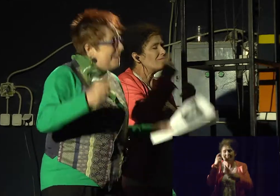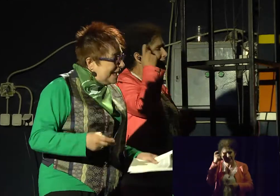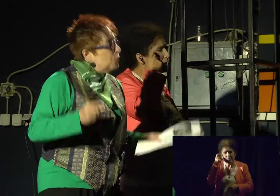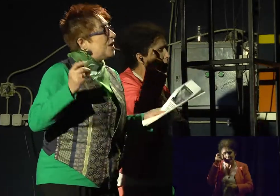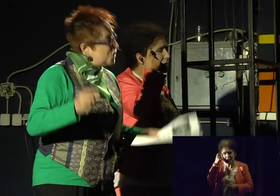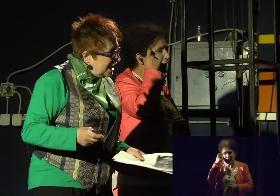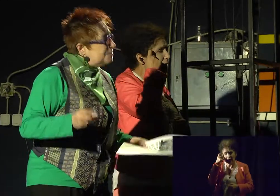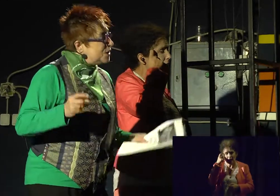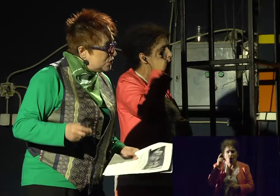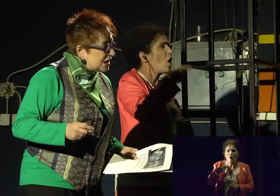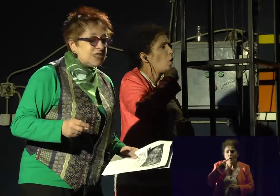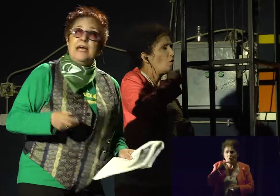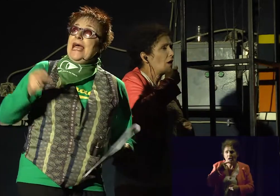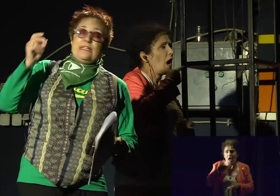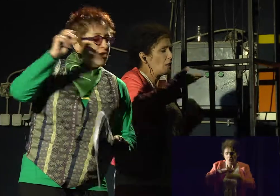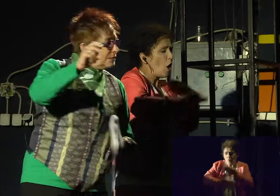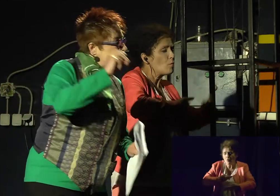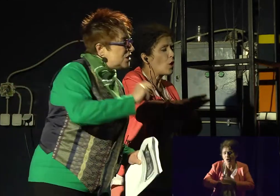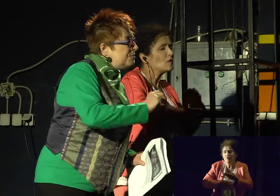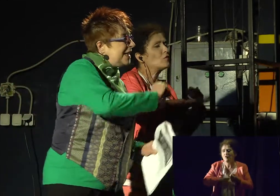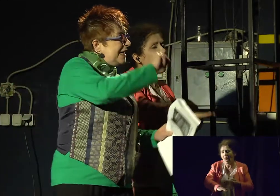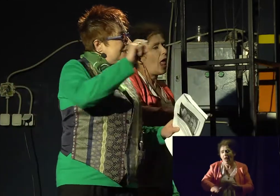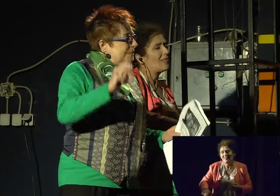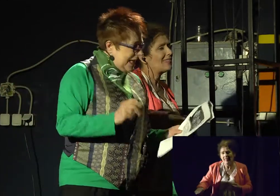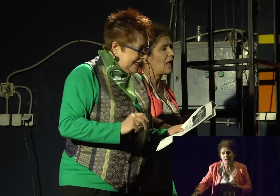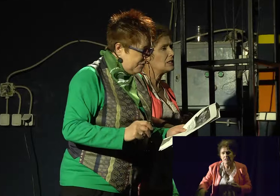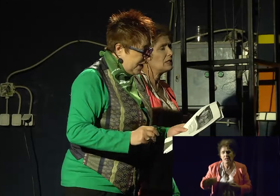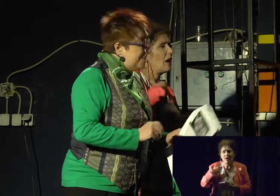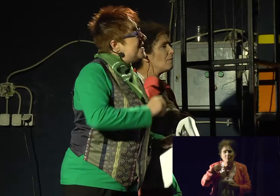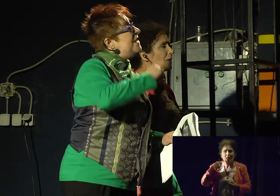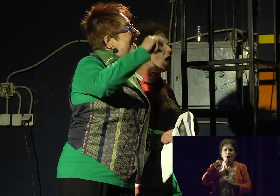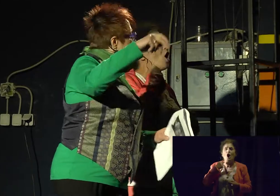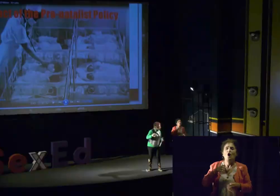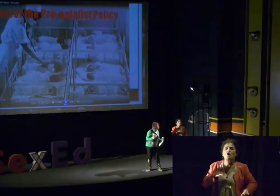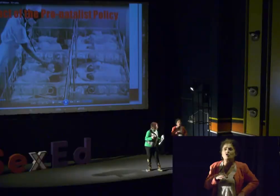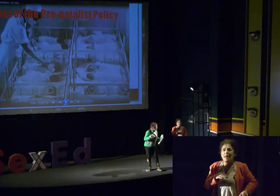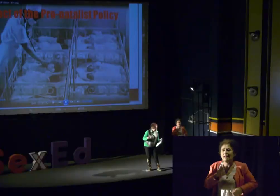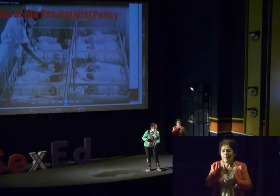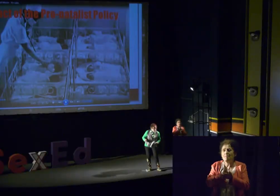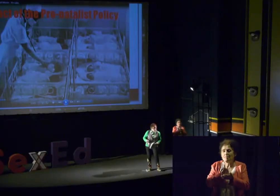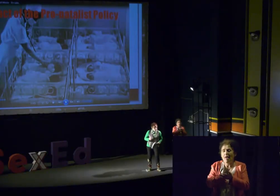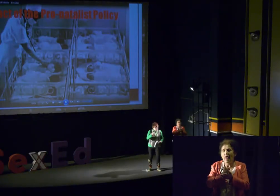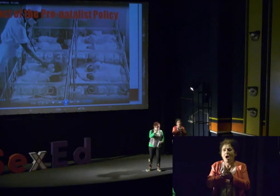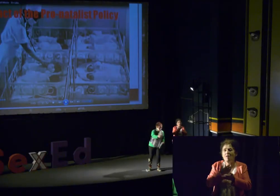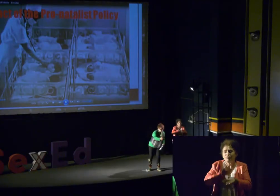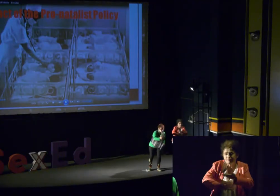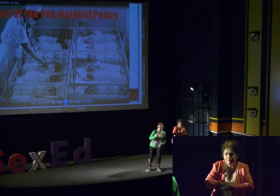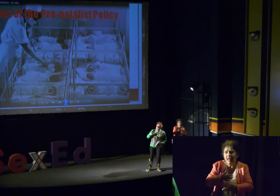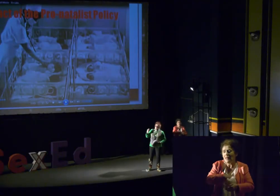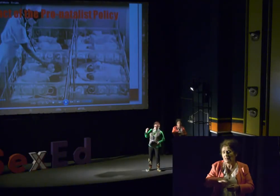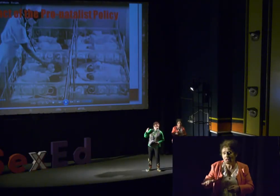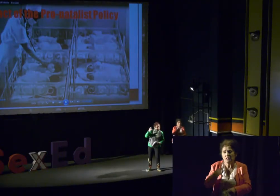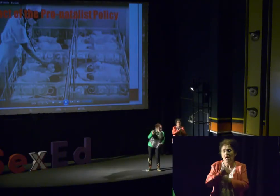So women were child producers. And child production became some kind of evaluation criteria for